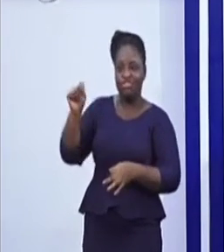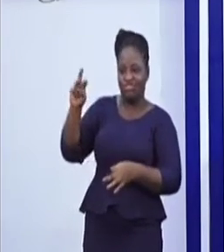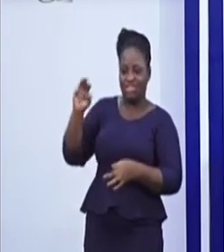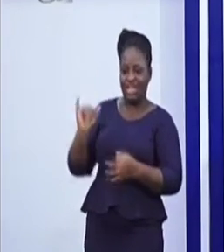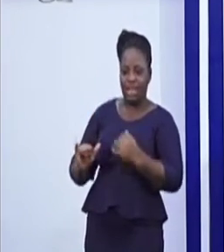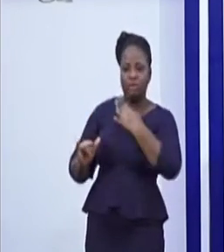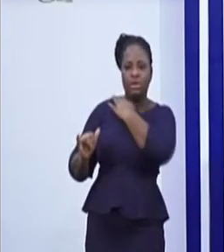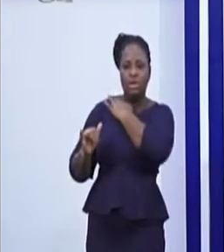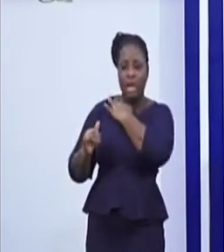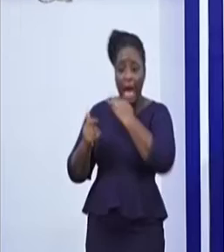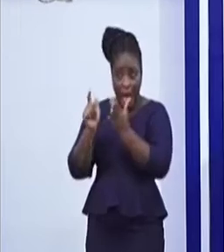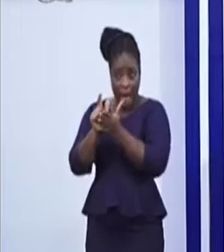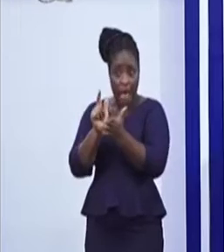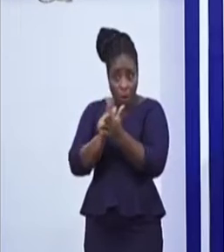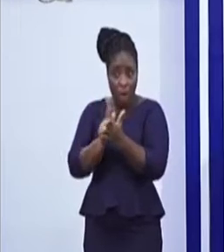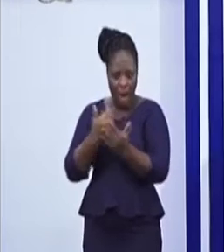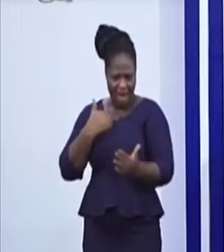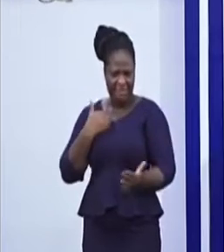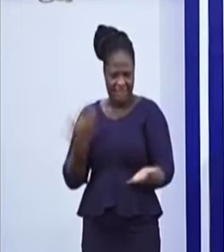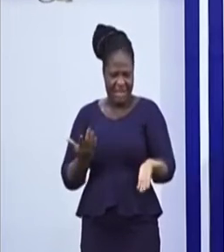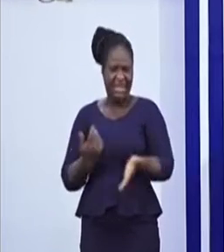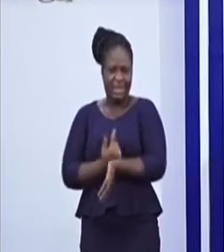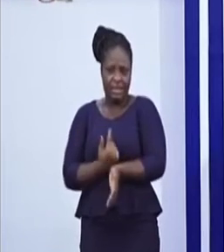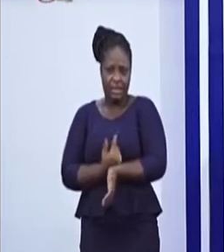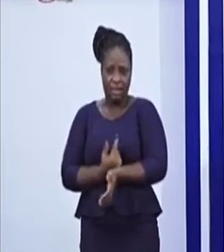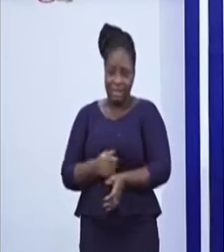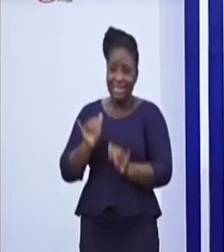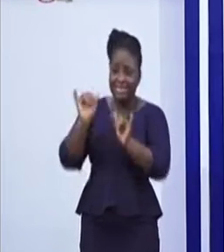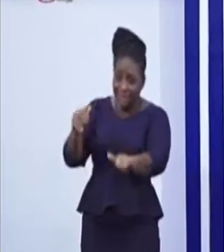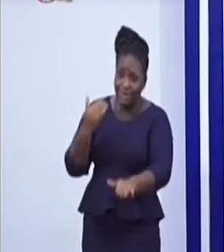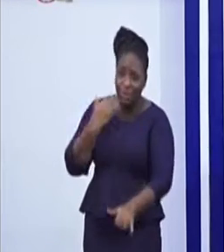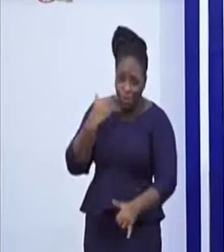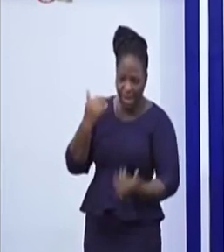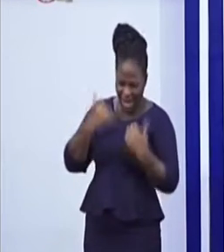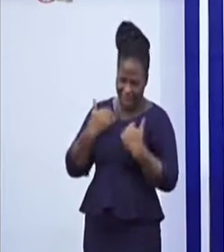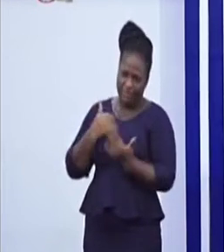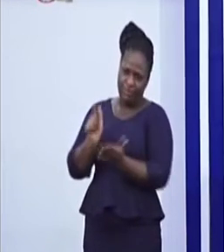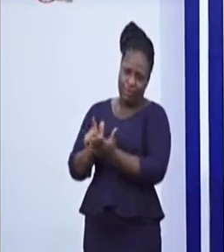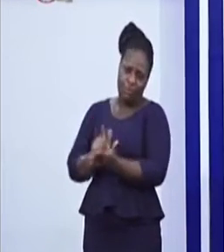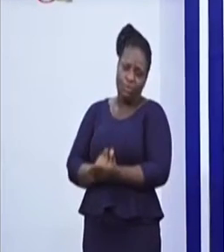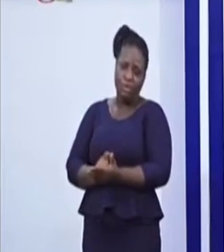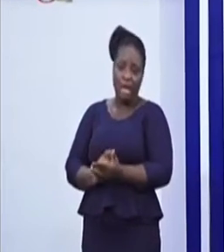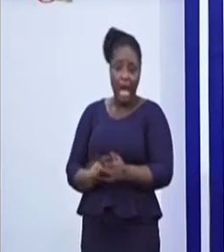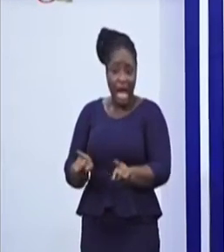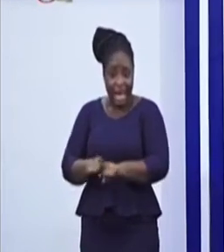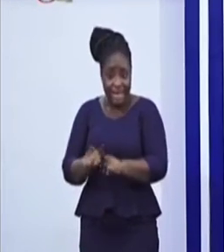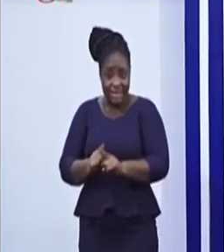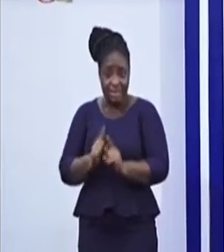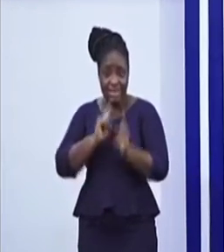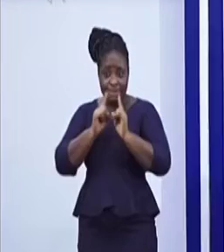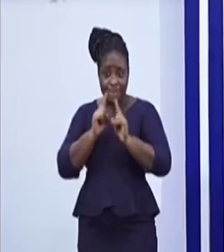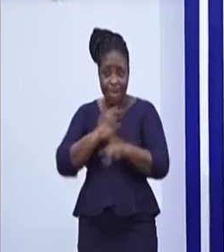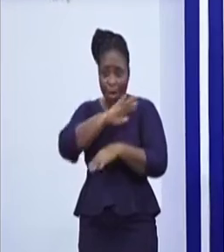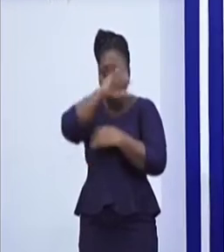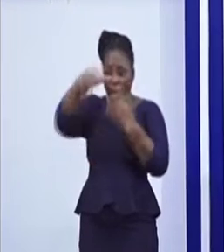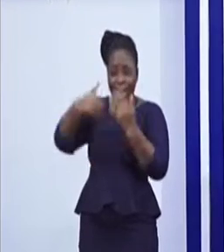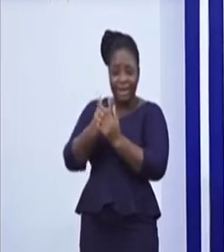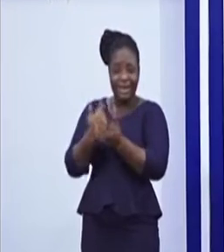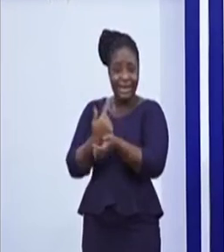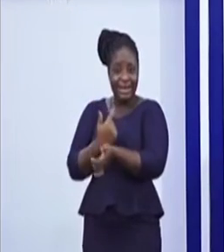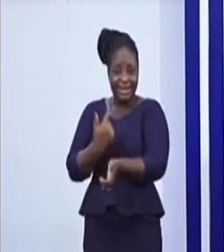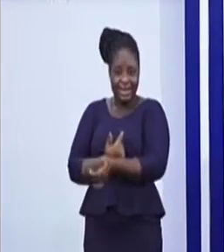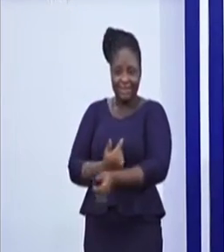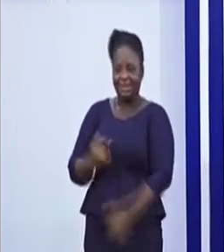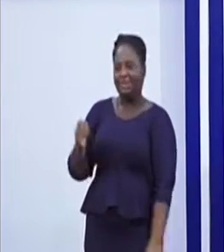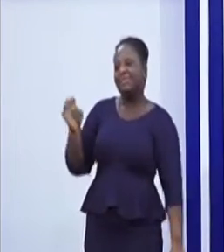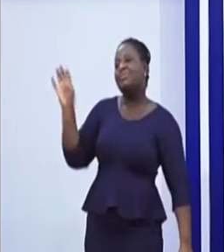emra wo hwa ide adwuma ye cassette ne fia emra eta echiri sabria ye kase Ghana ha nyina nipa